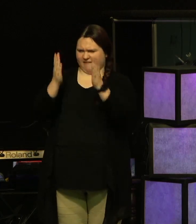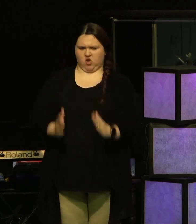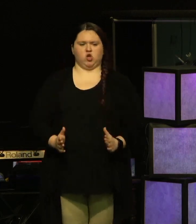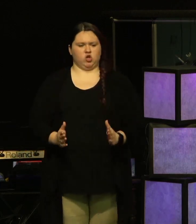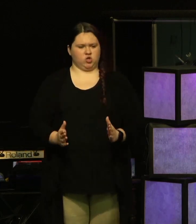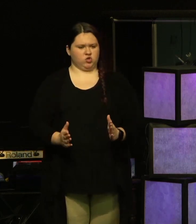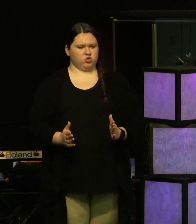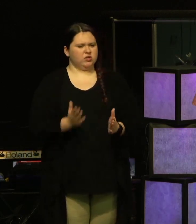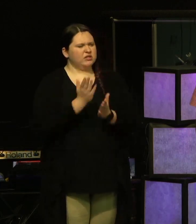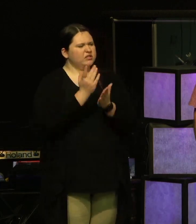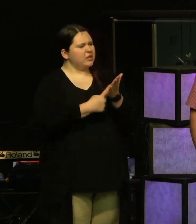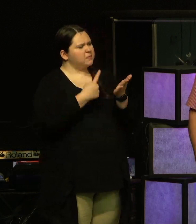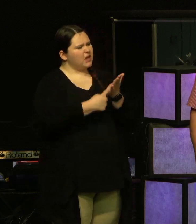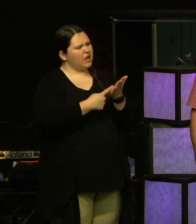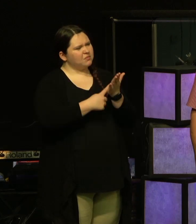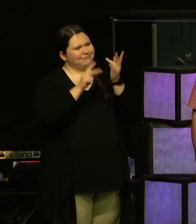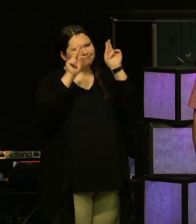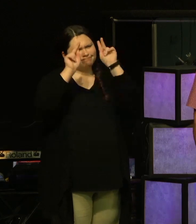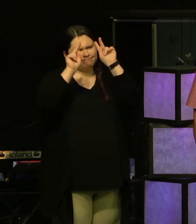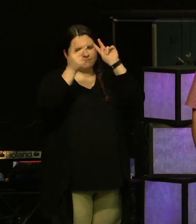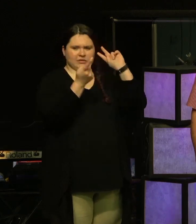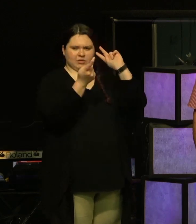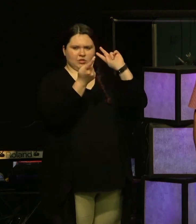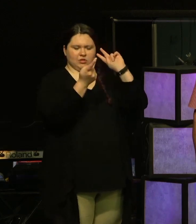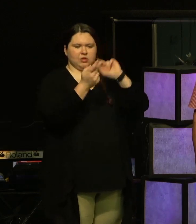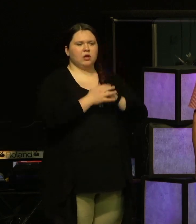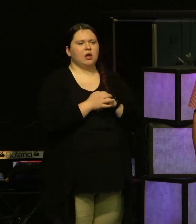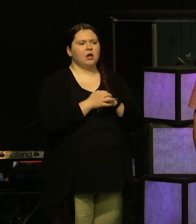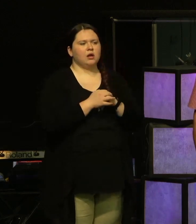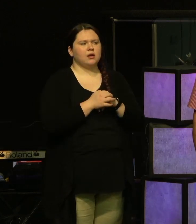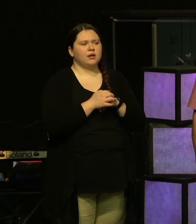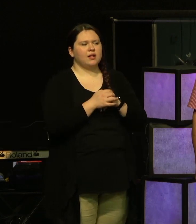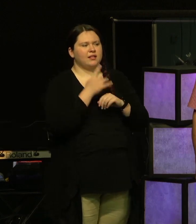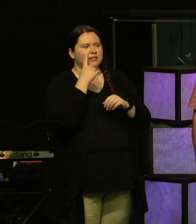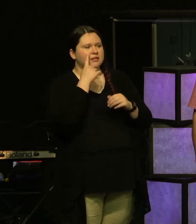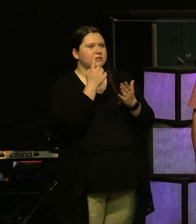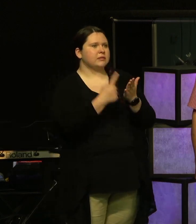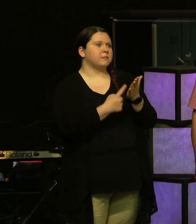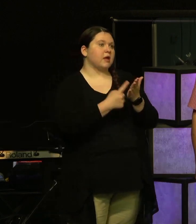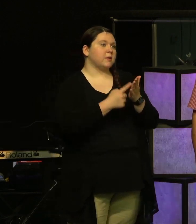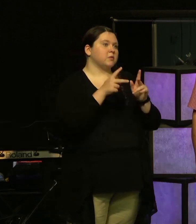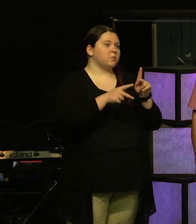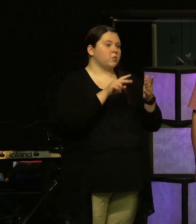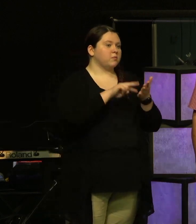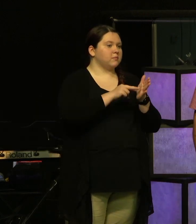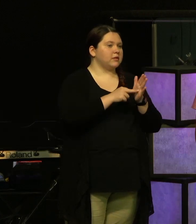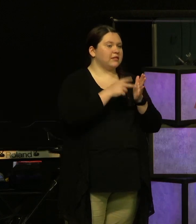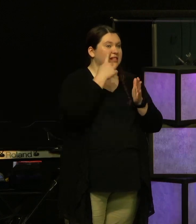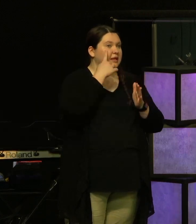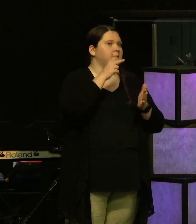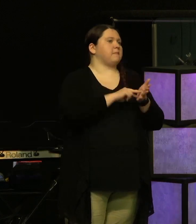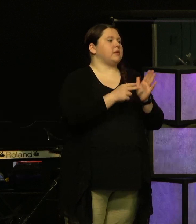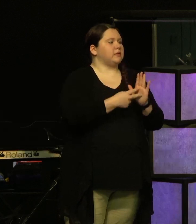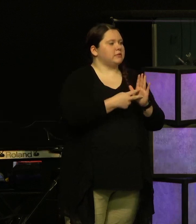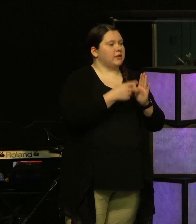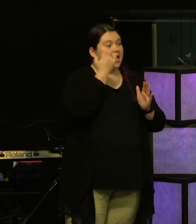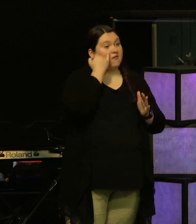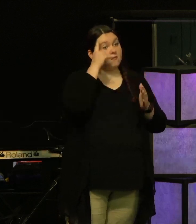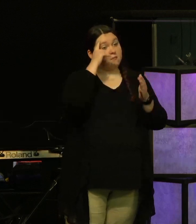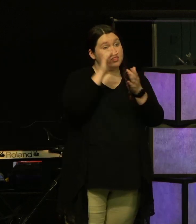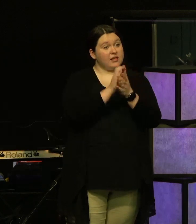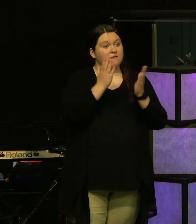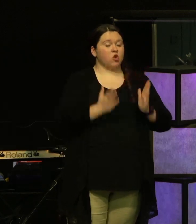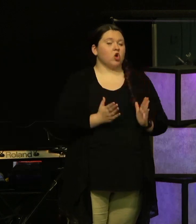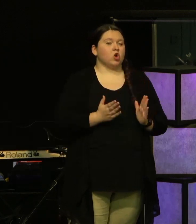it's misunderstood. I think sometimes it's taken to mean, if we're a believer, it means that at some point in our